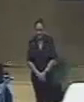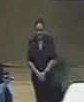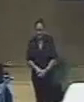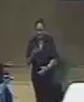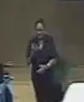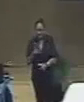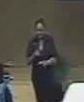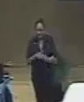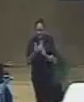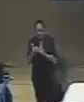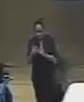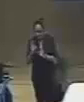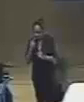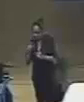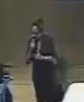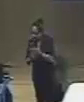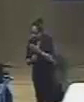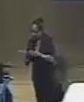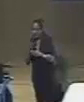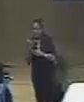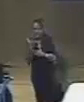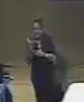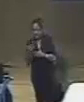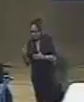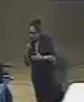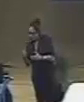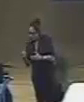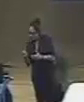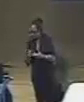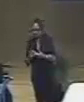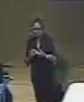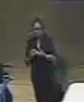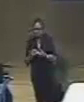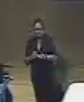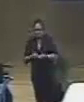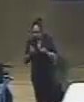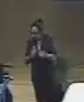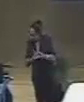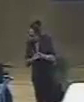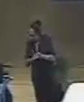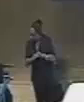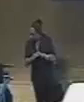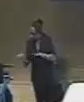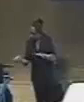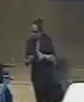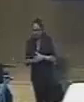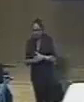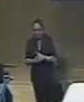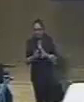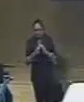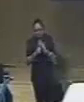4 to 5 years' time, they say we'll be really doing more effective computing. Augmented reality will become the norm. So